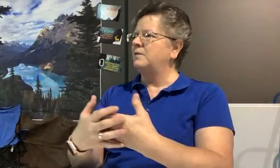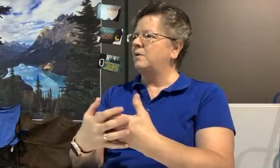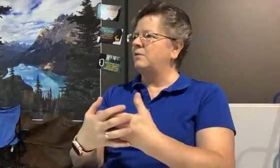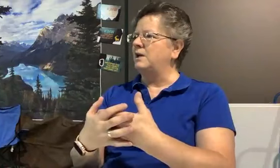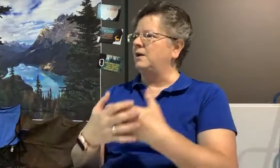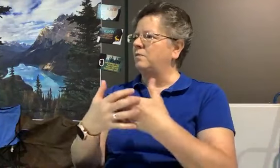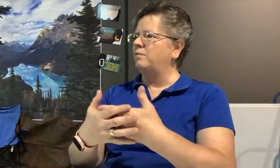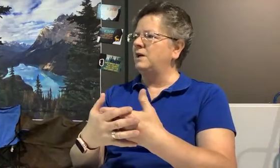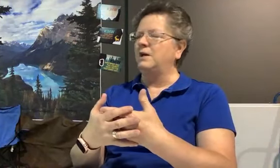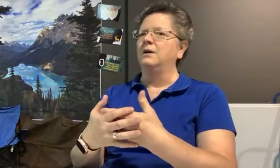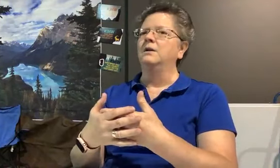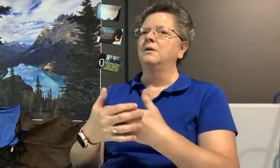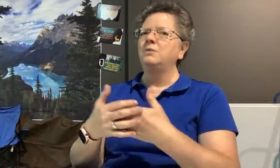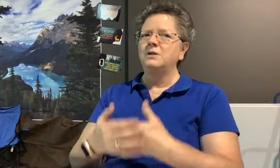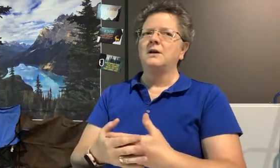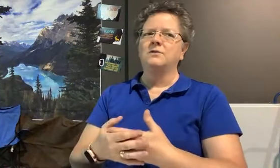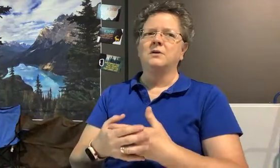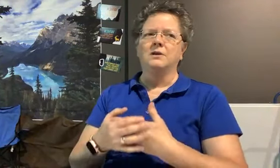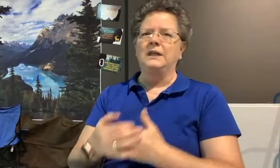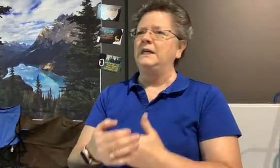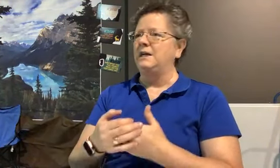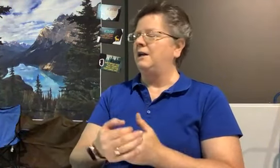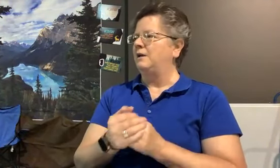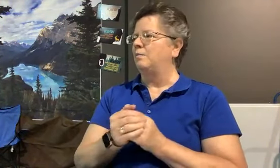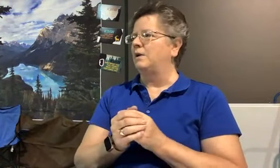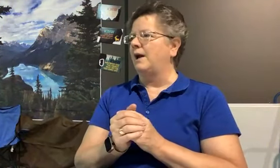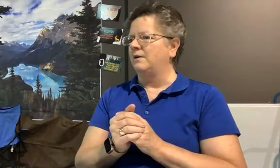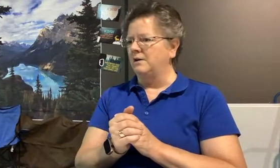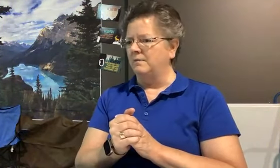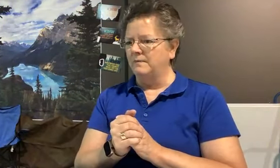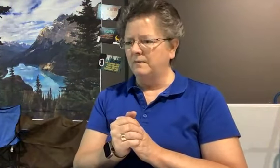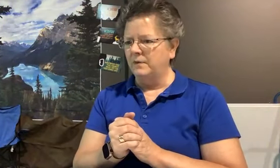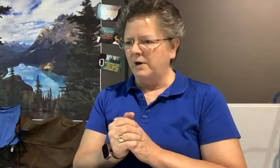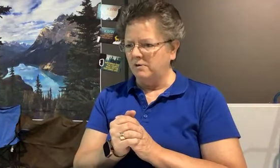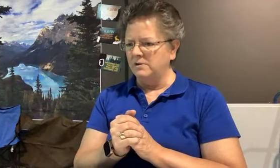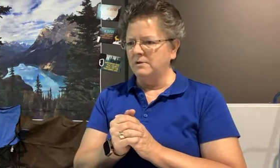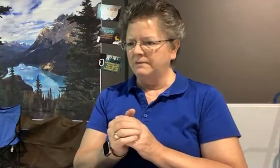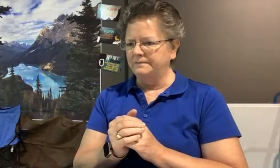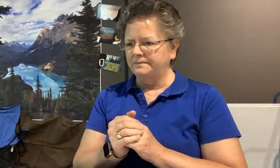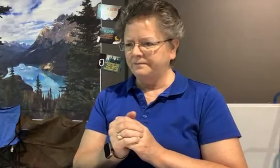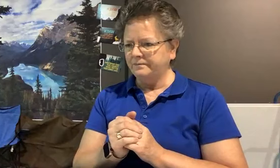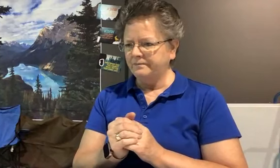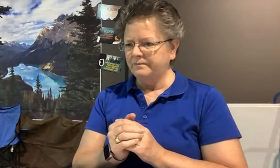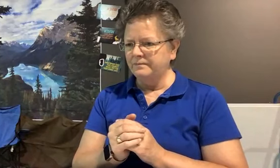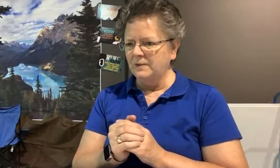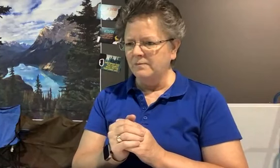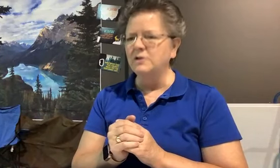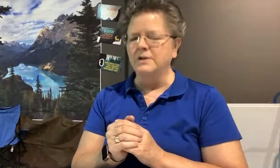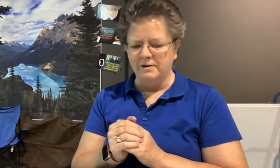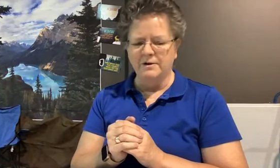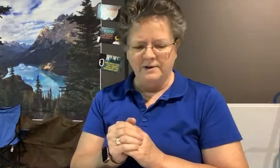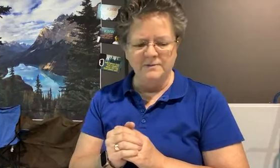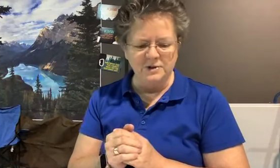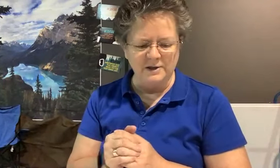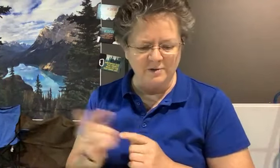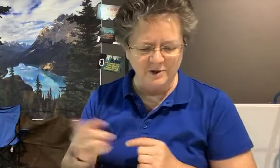what we need when we need it. We just have to lean and rely on Him. Right, Crystal? Yep, she's nodding her head. She's got herself